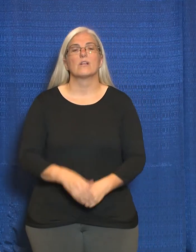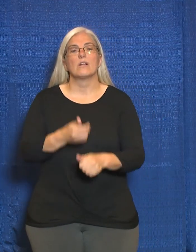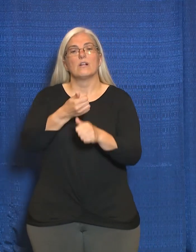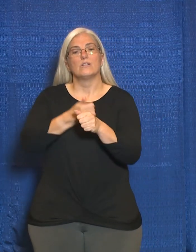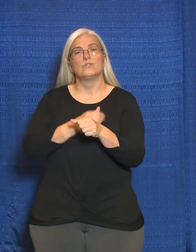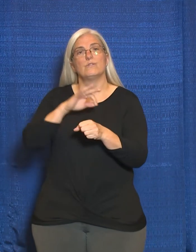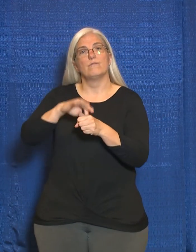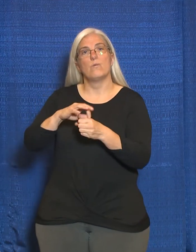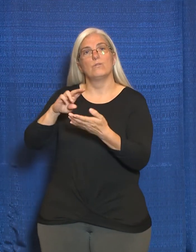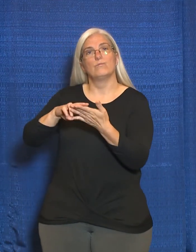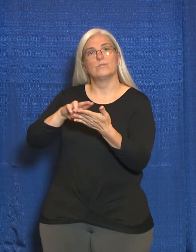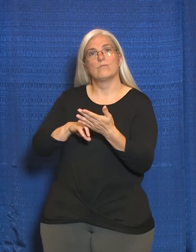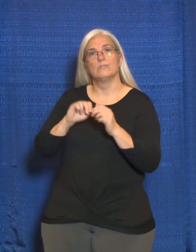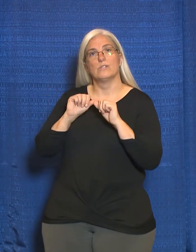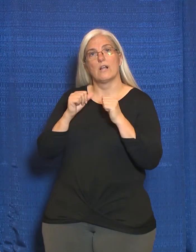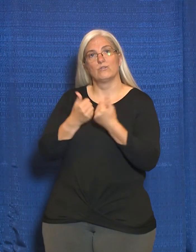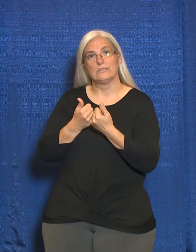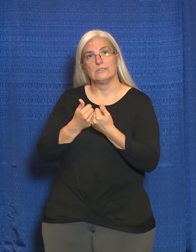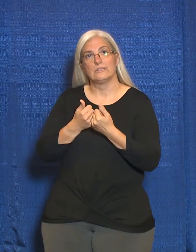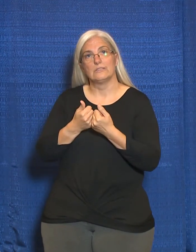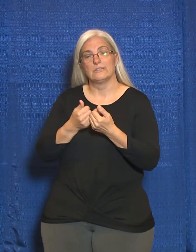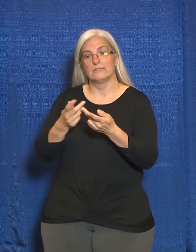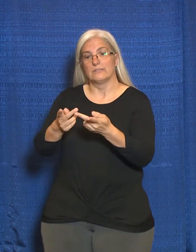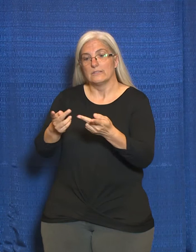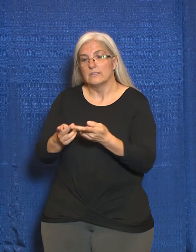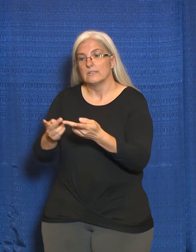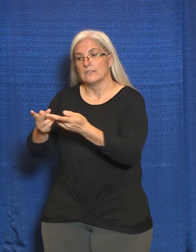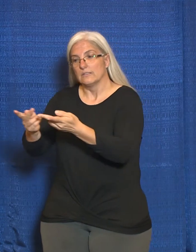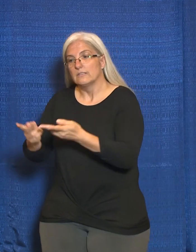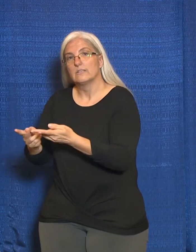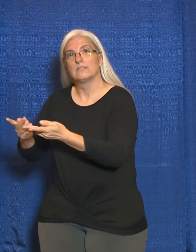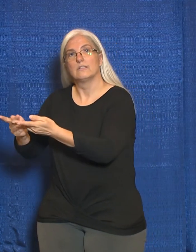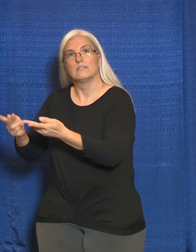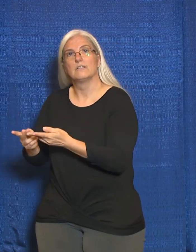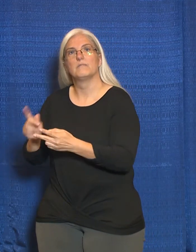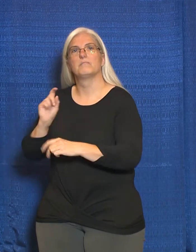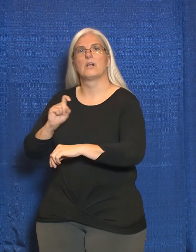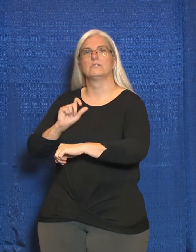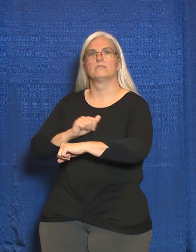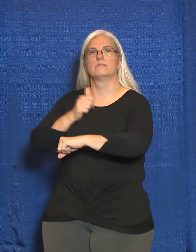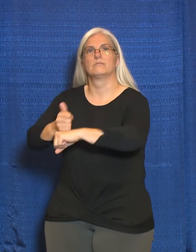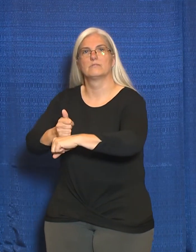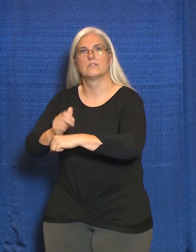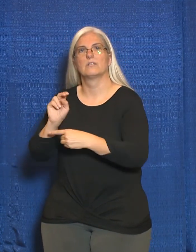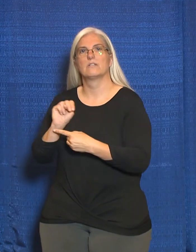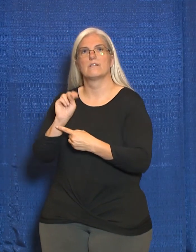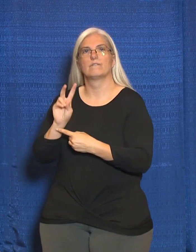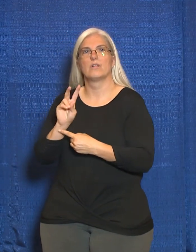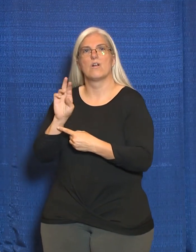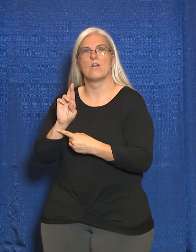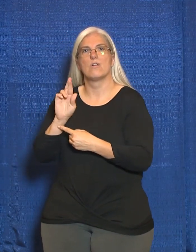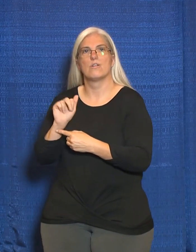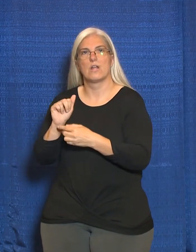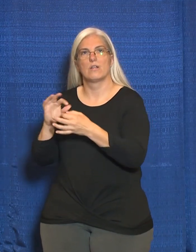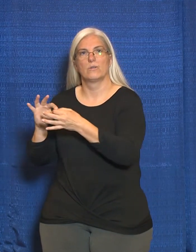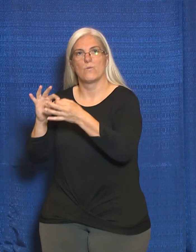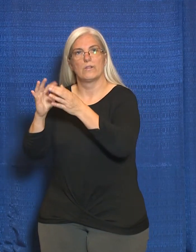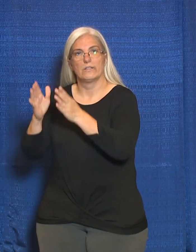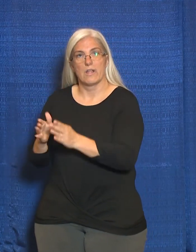Every voter registration agency office and site must designate an Nvra coordinator.